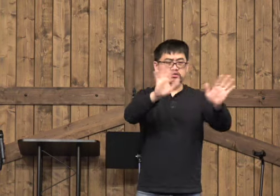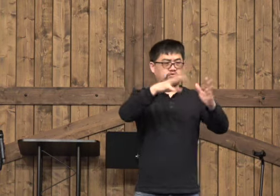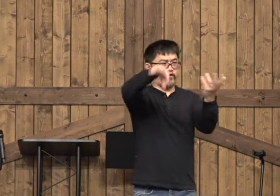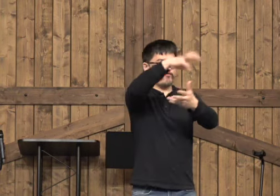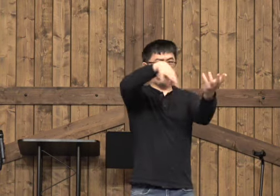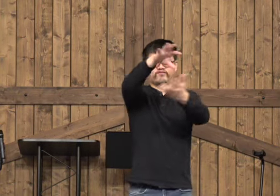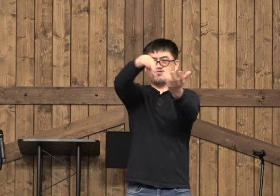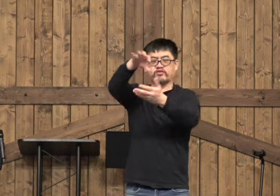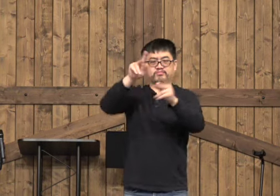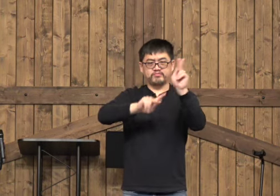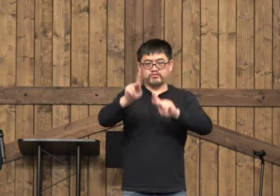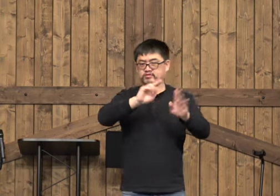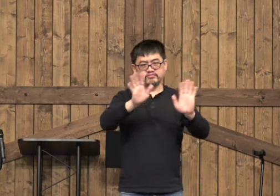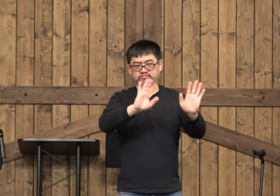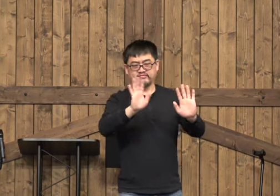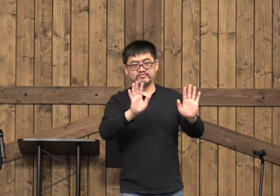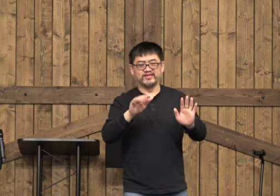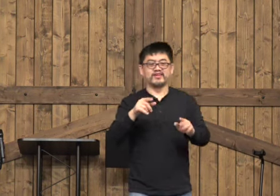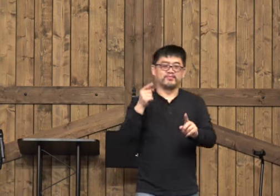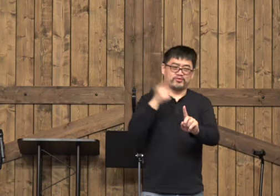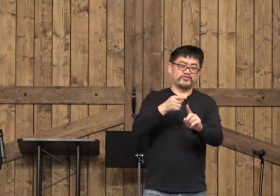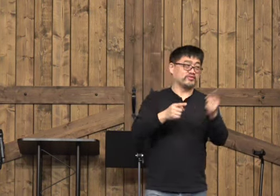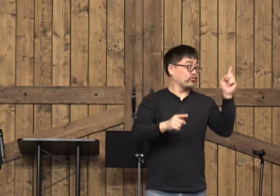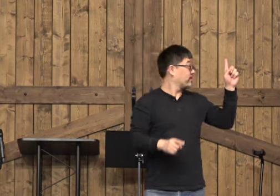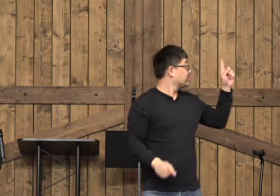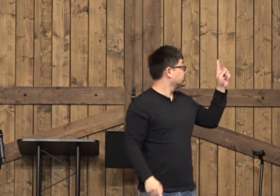tell everyone about all of this. He didn't want to confuse everybody.